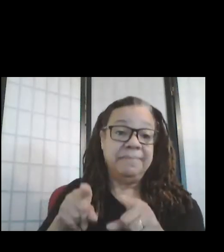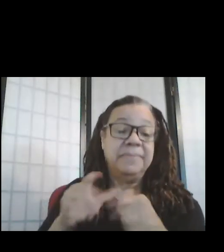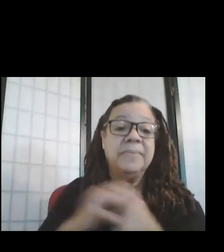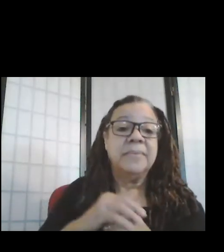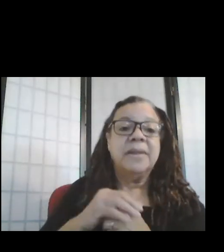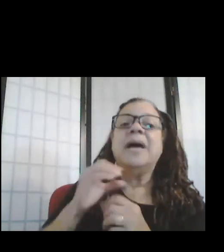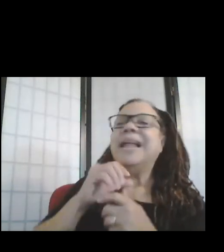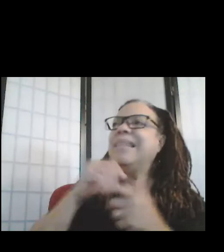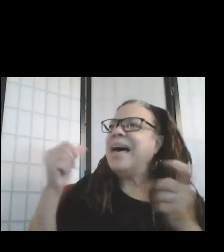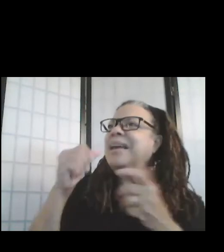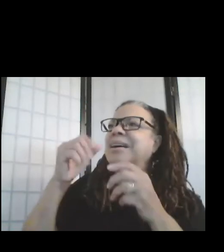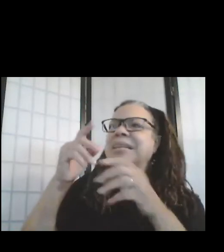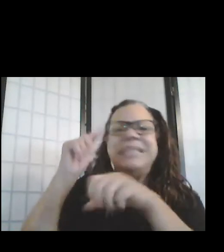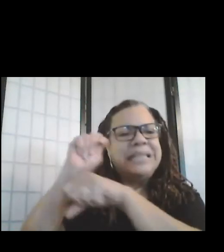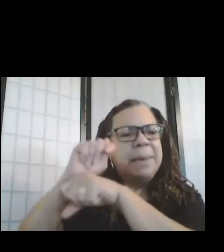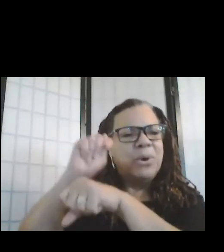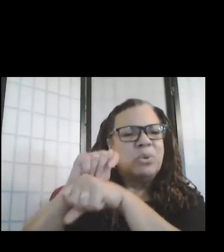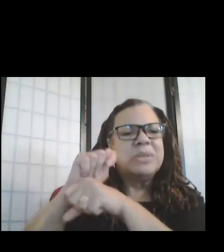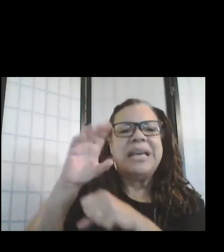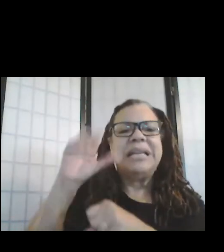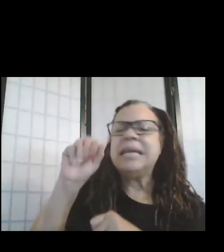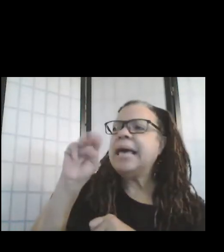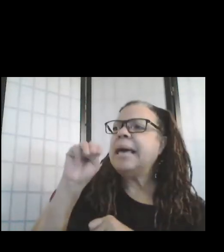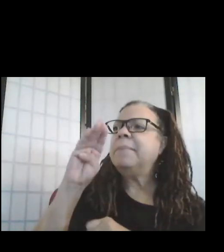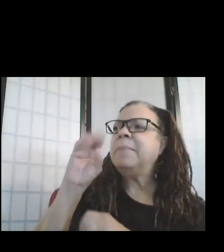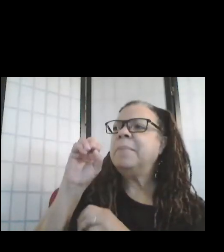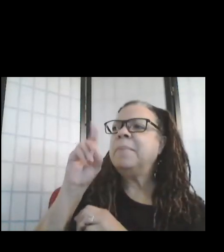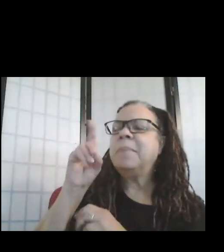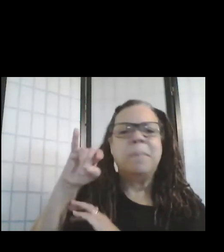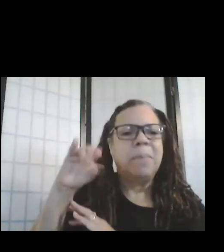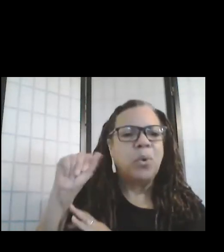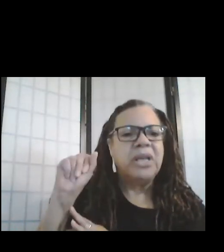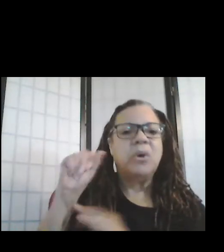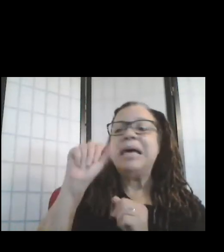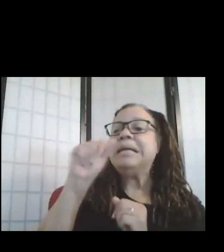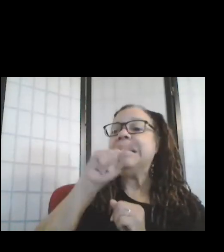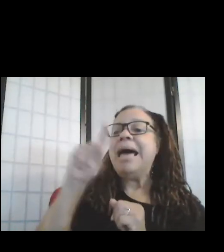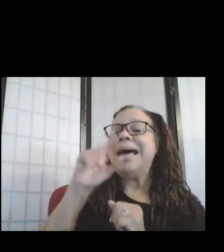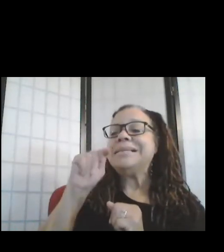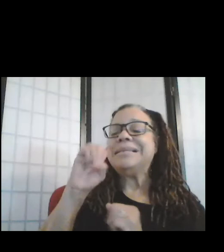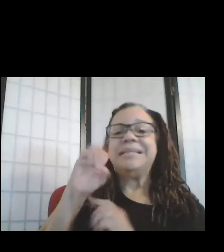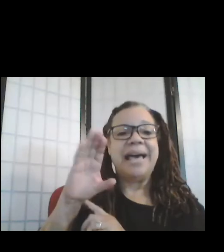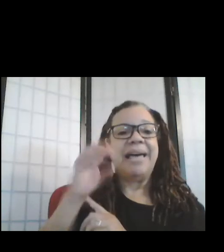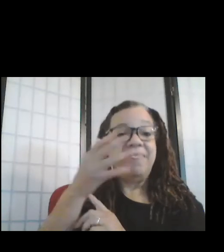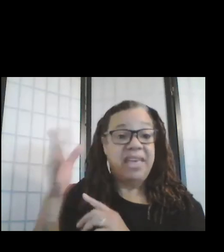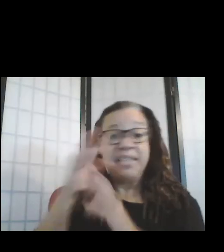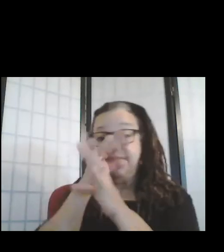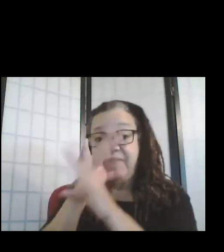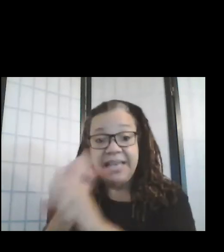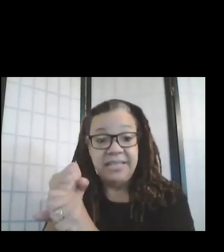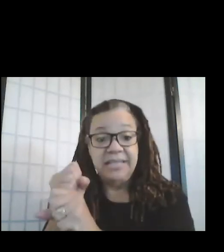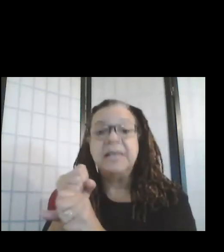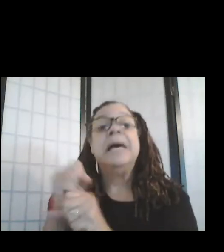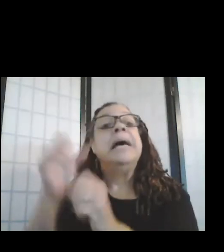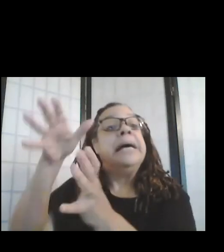Cambodian temples and Aztec stone ziggurats in the brooding jungles fascinated her. By senior